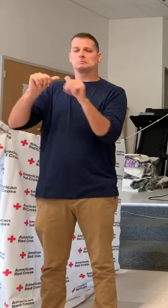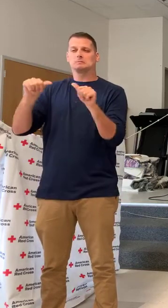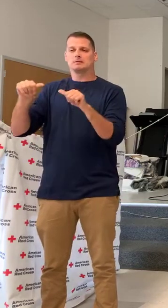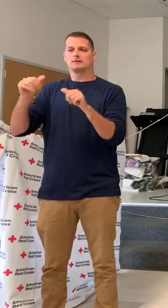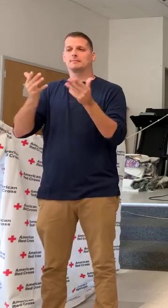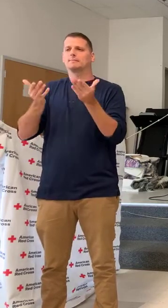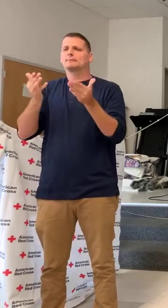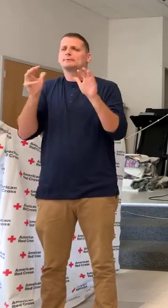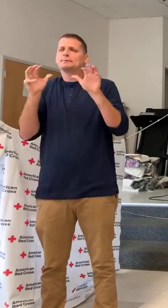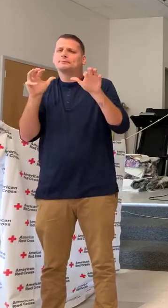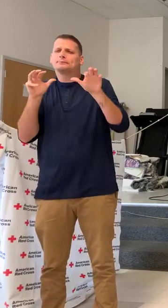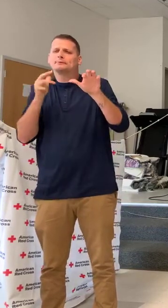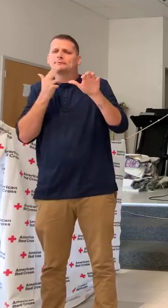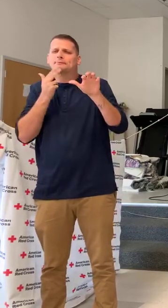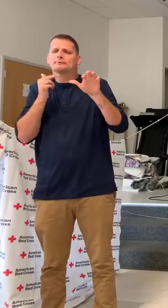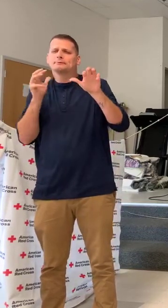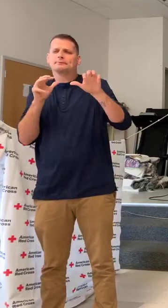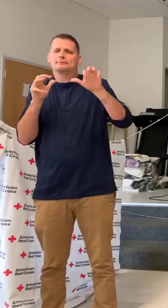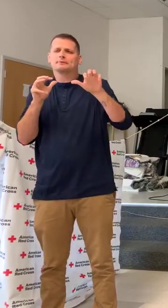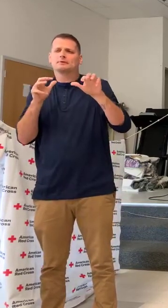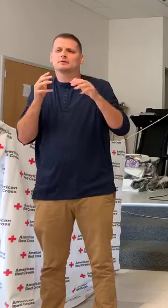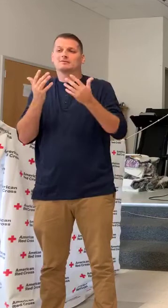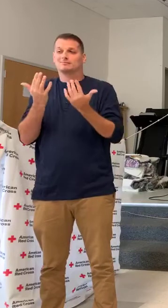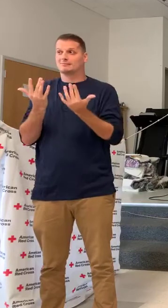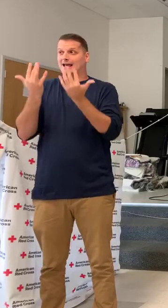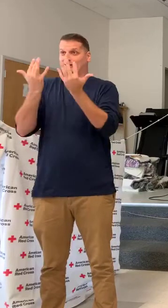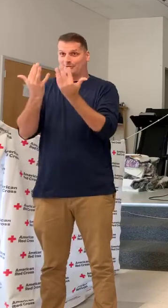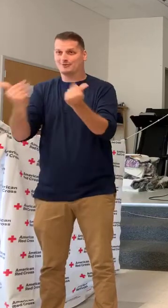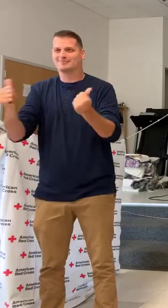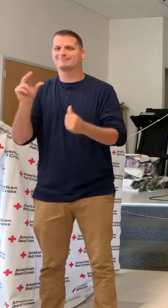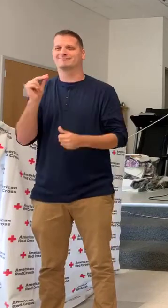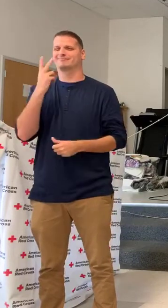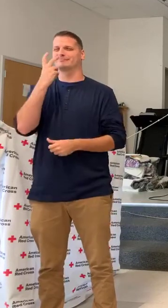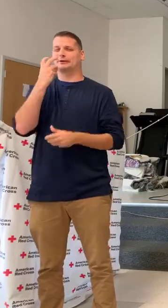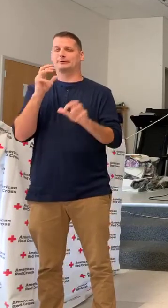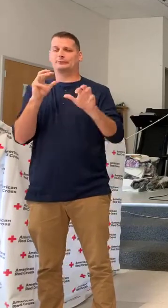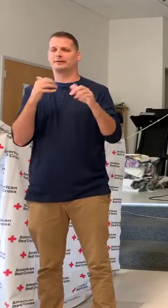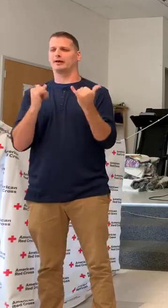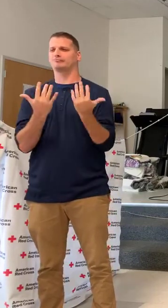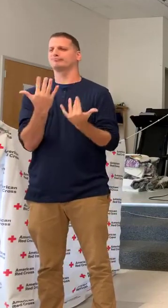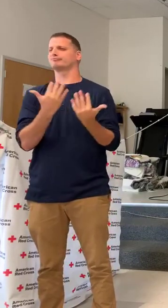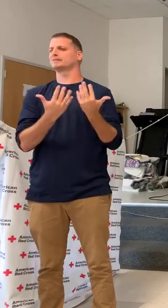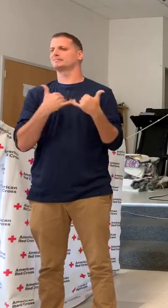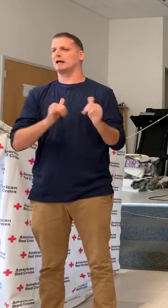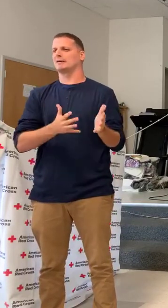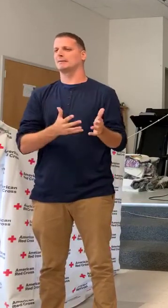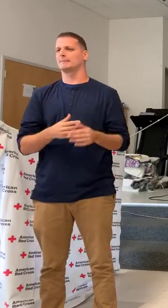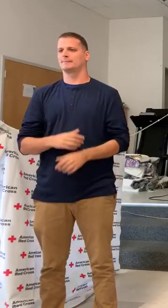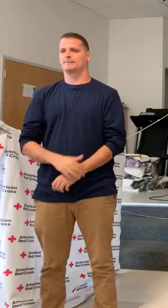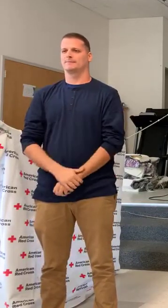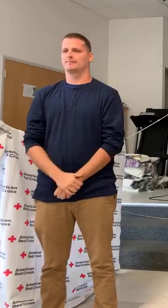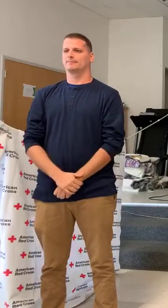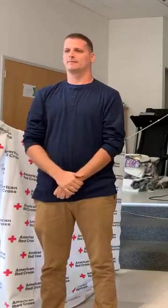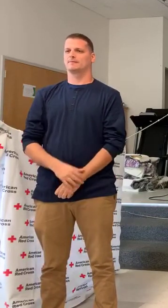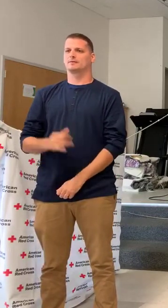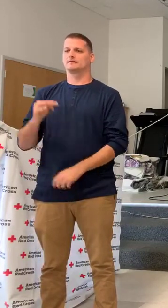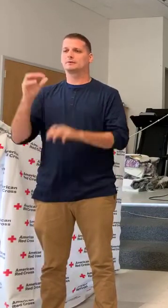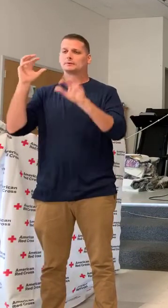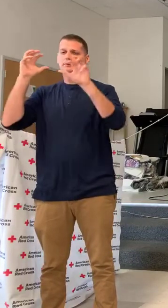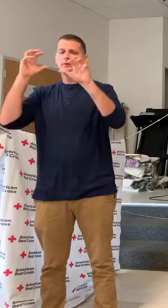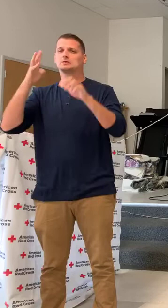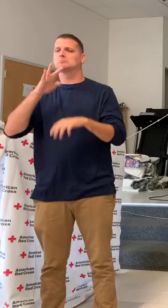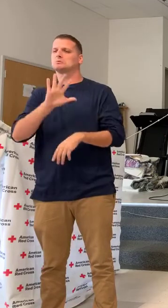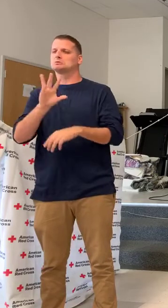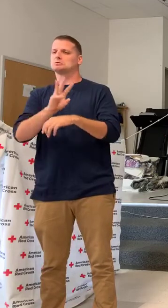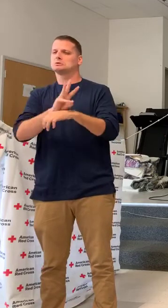it will stay in the terrain around us. If we get anything, it'll be between 6 p.m. and midnight tonight. If but at most it's going to be like the other night. We had some